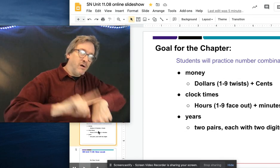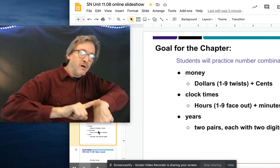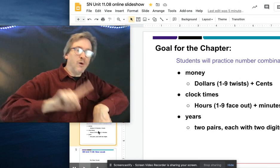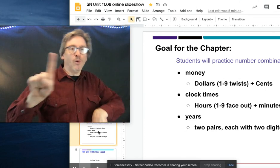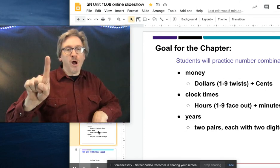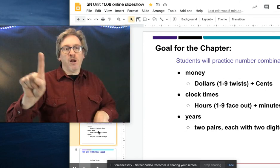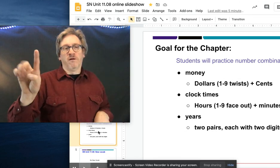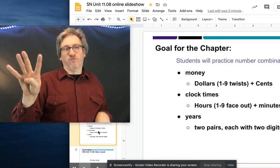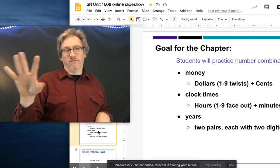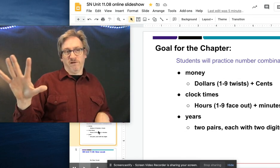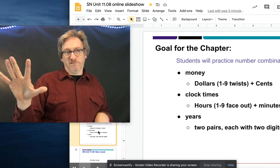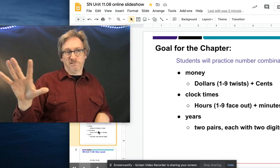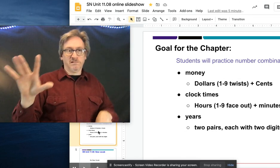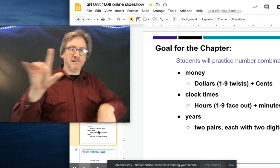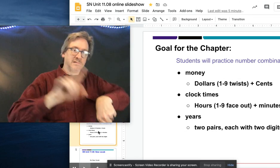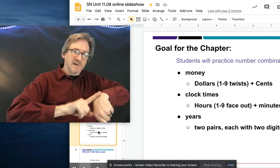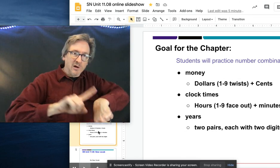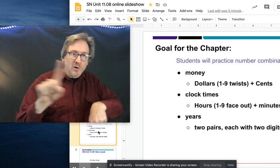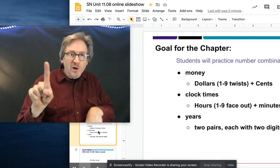So